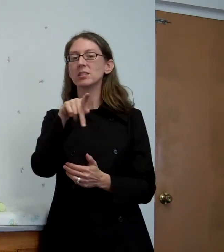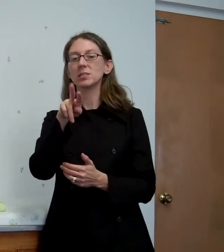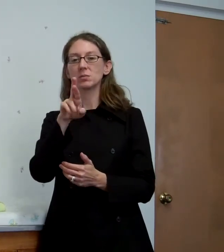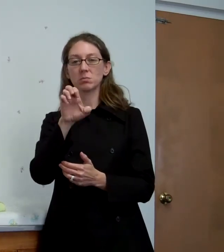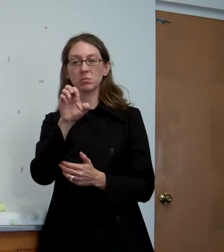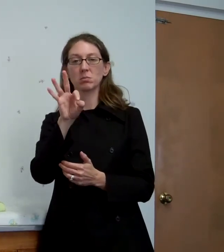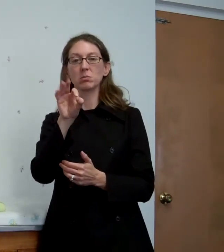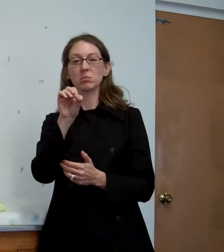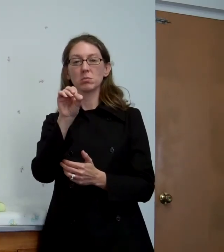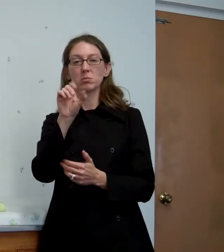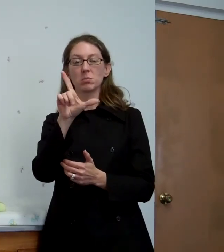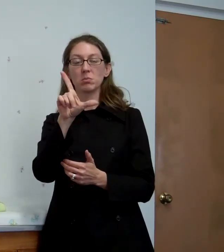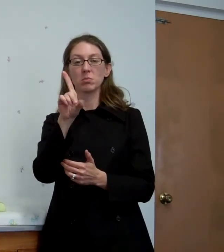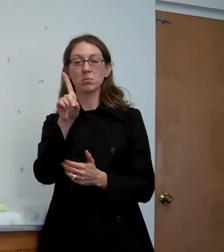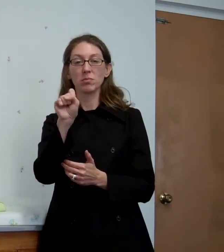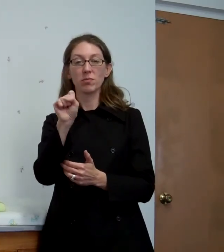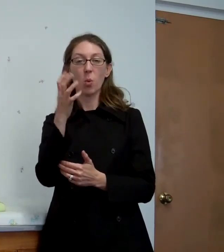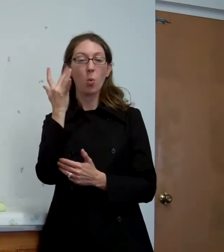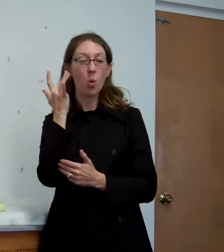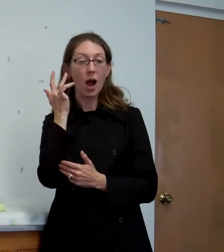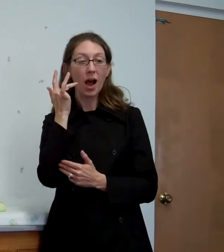covers.